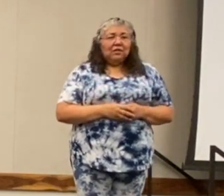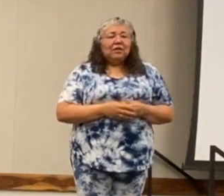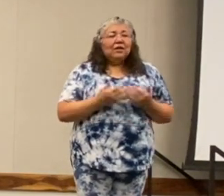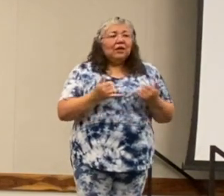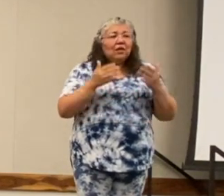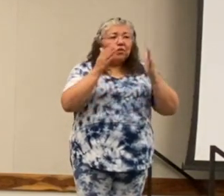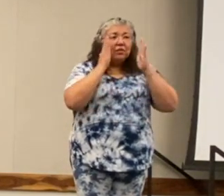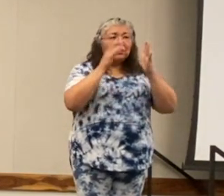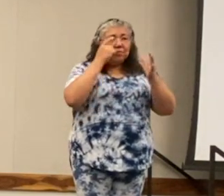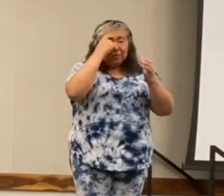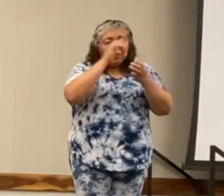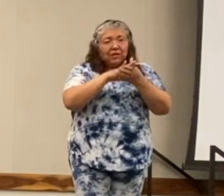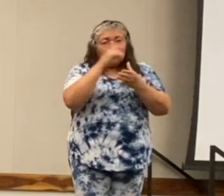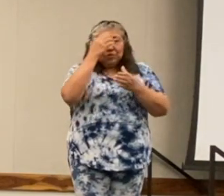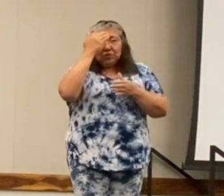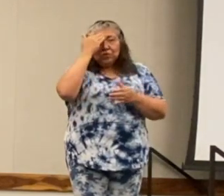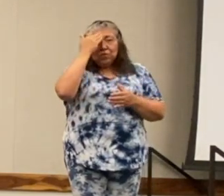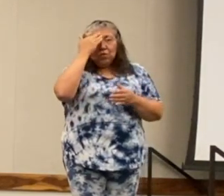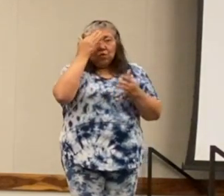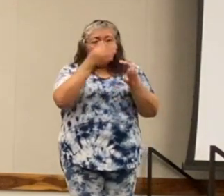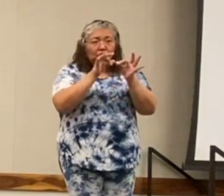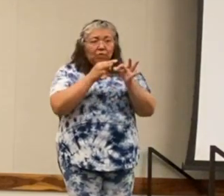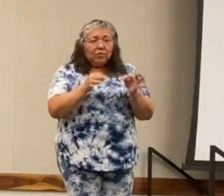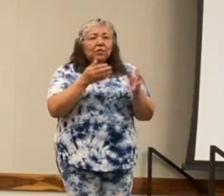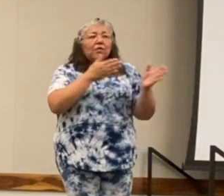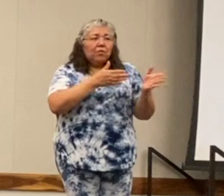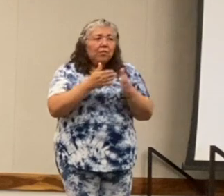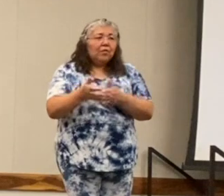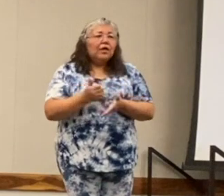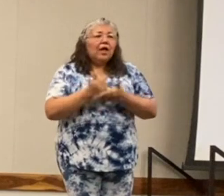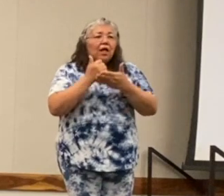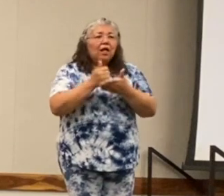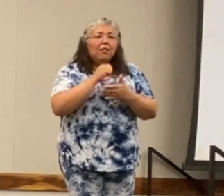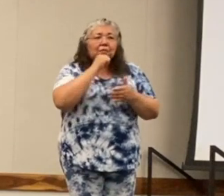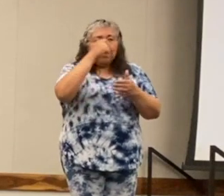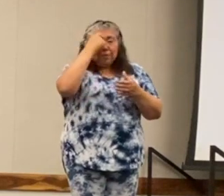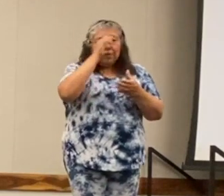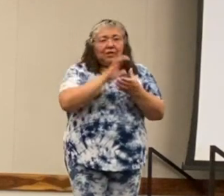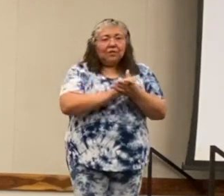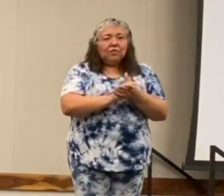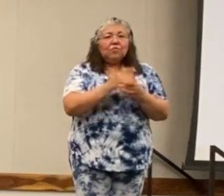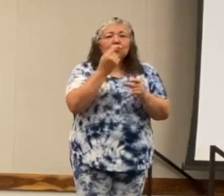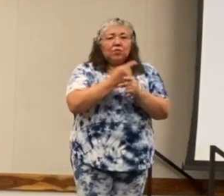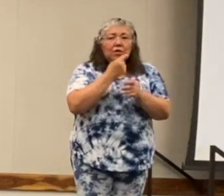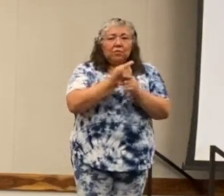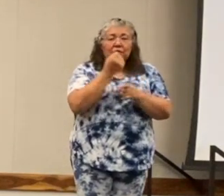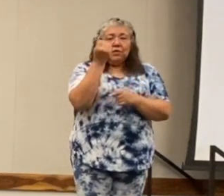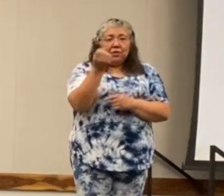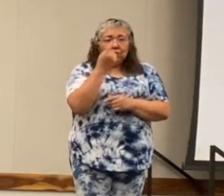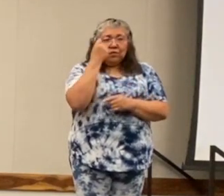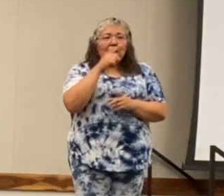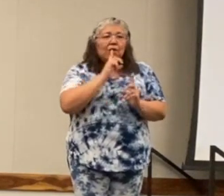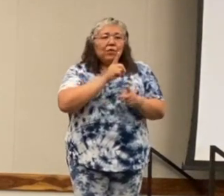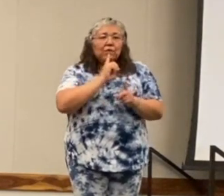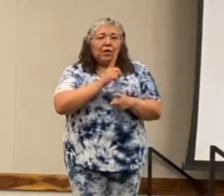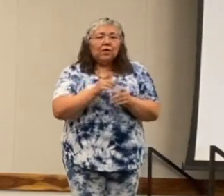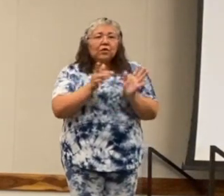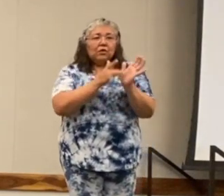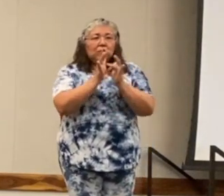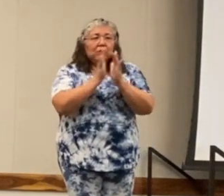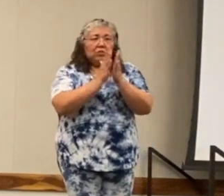Listen, believers are to know the Scriptures so that they are prepared to help unbelievers properly understand and respond to the